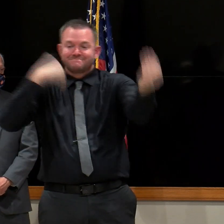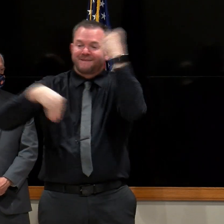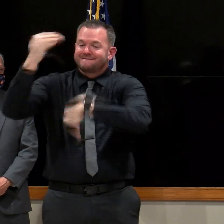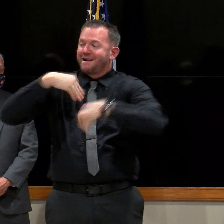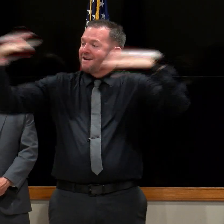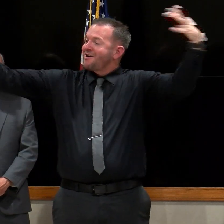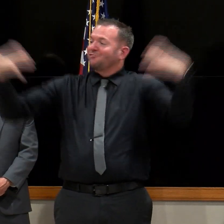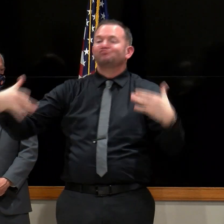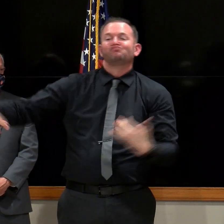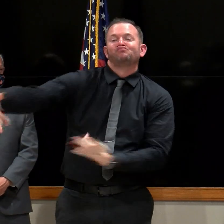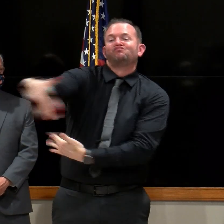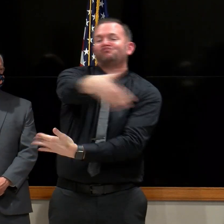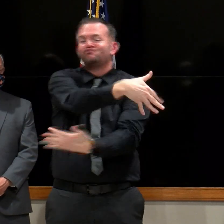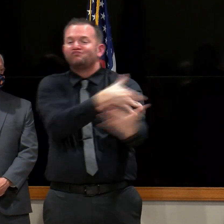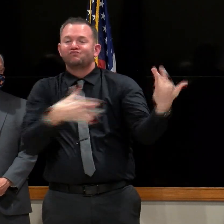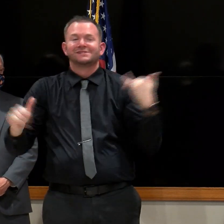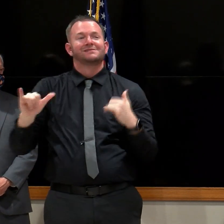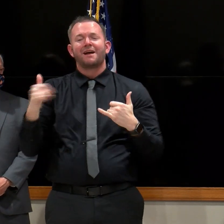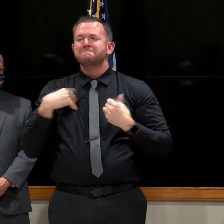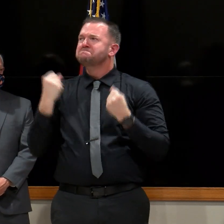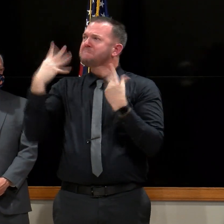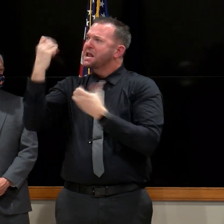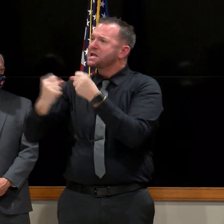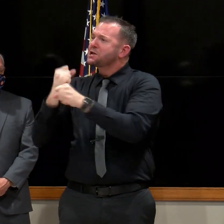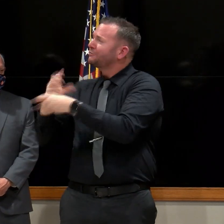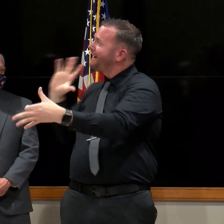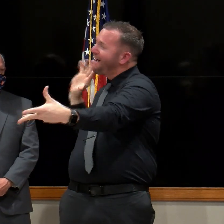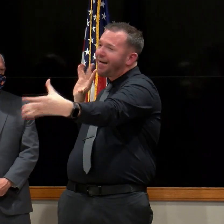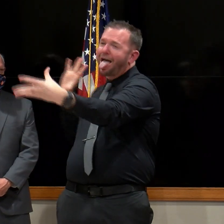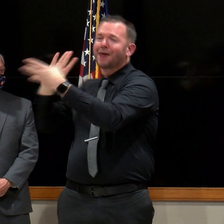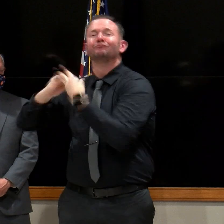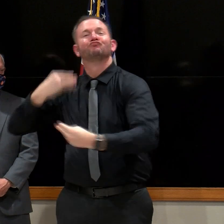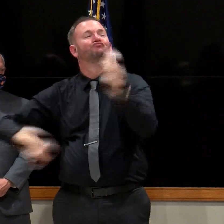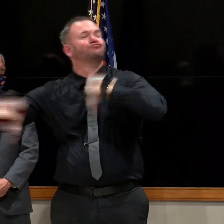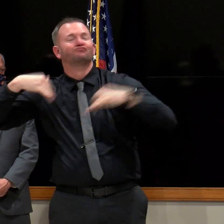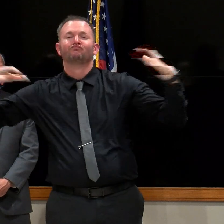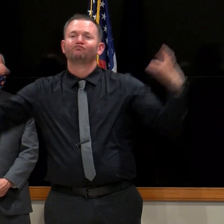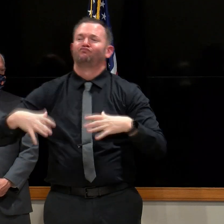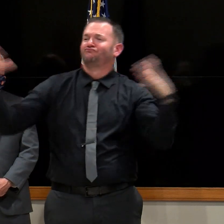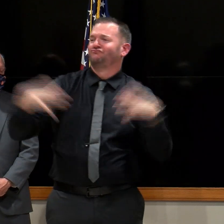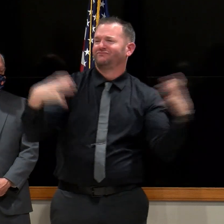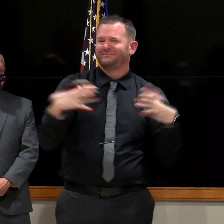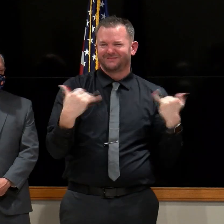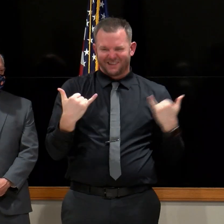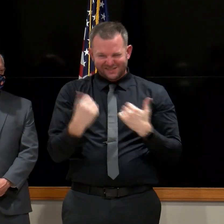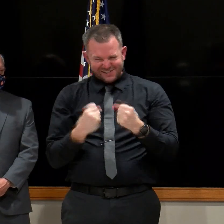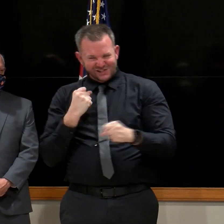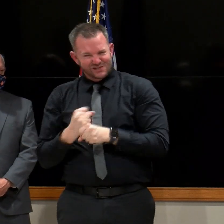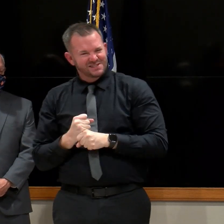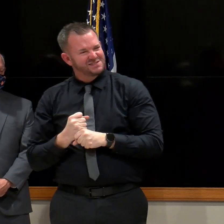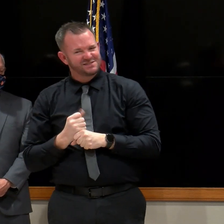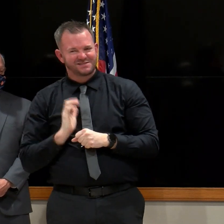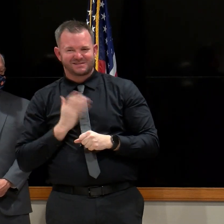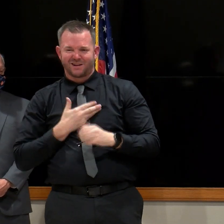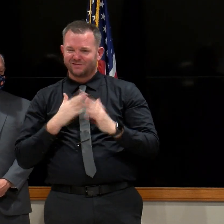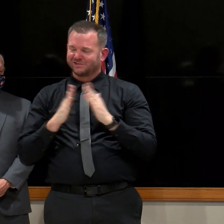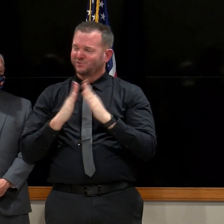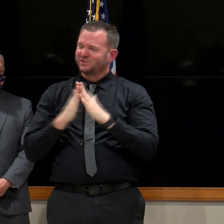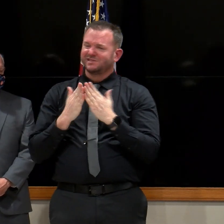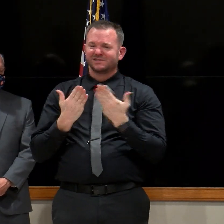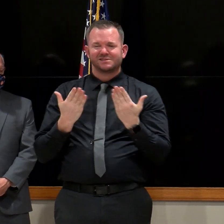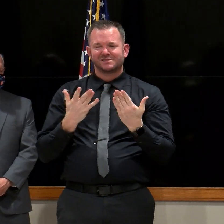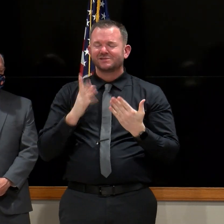community, and some will be tempted to breach that, to not know whether loved ones are tested and